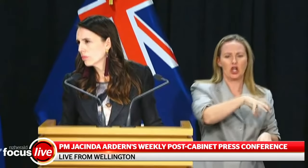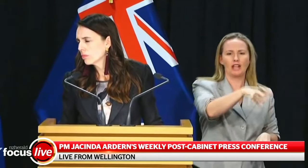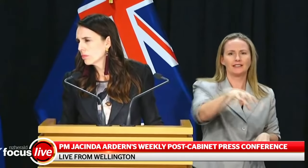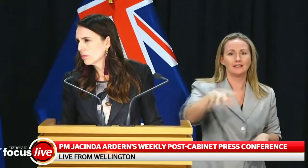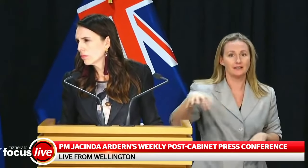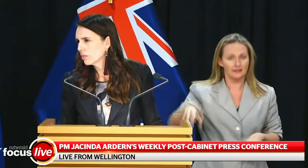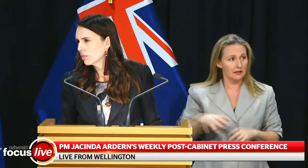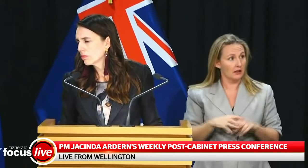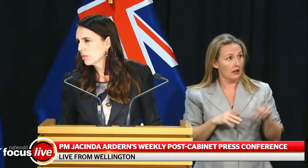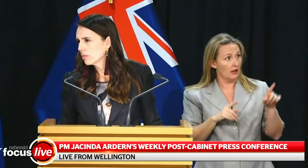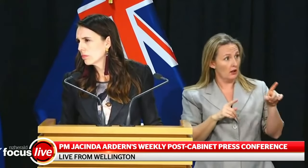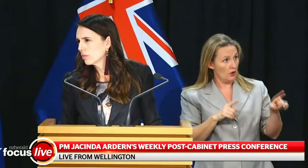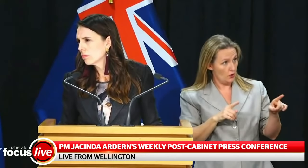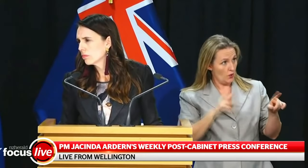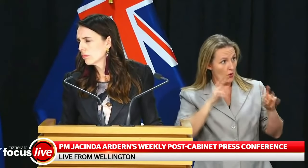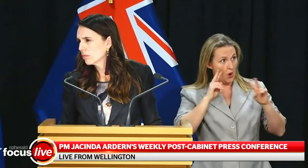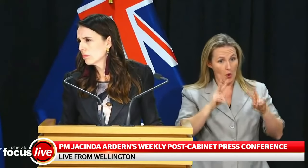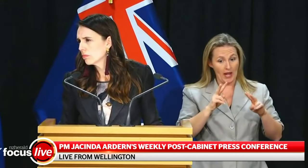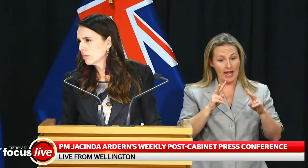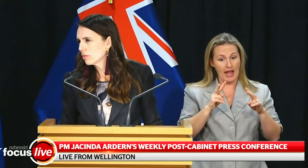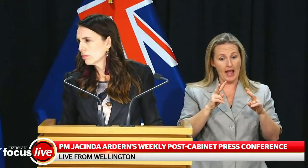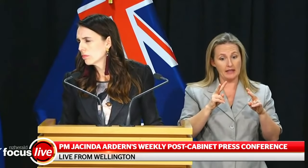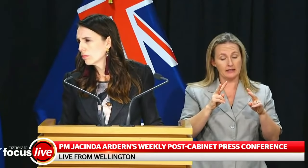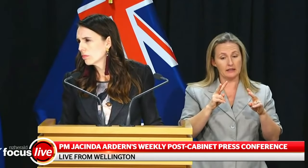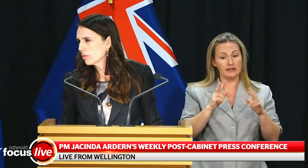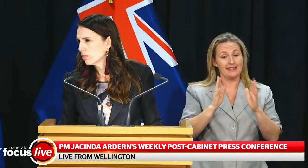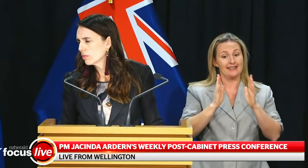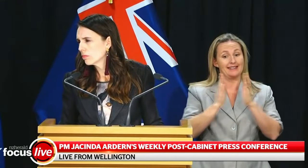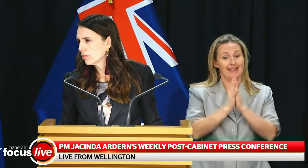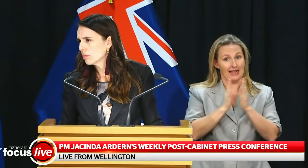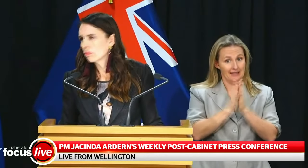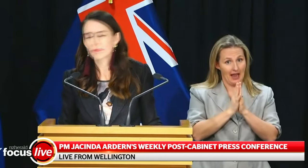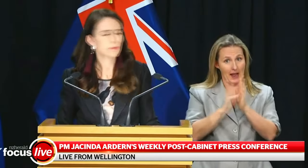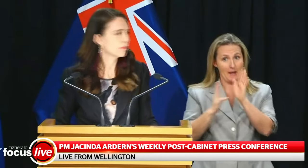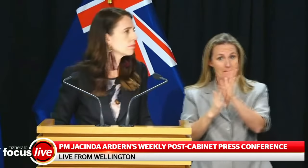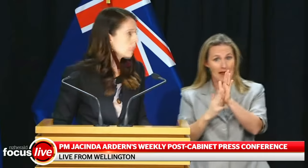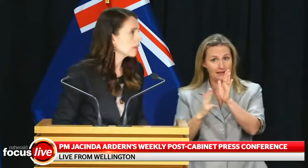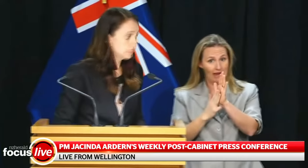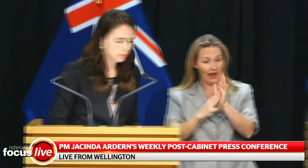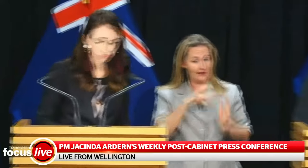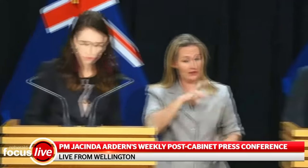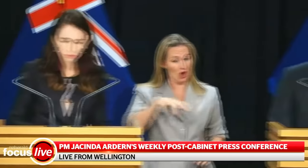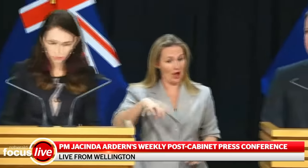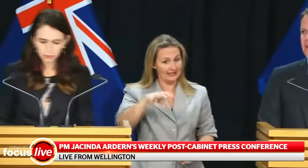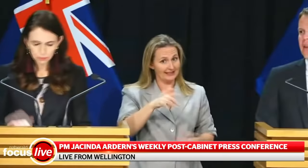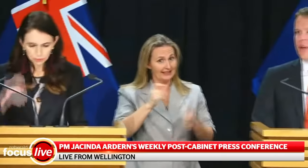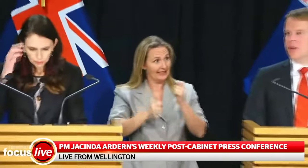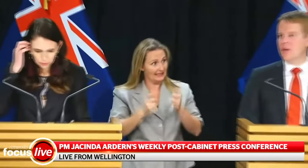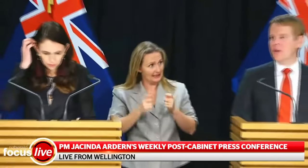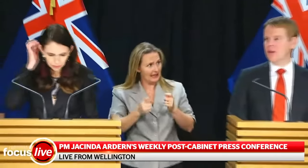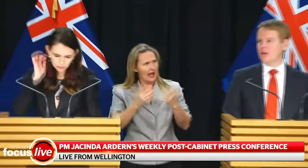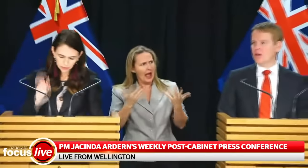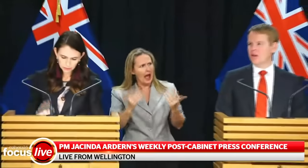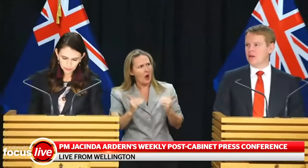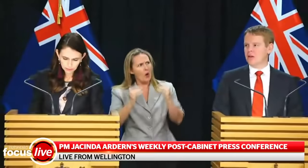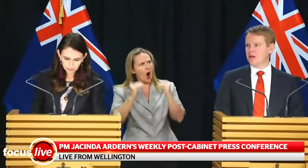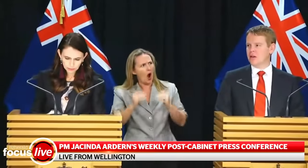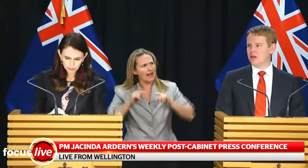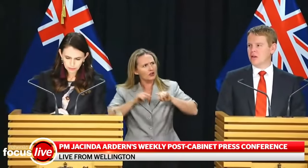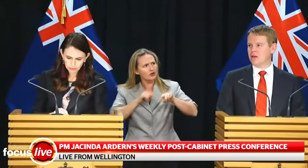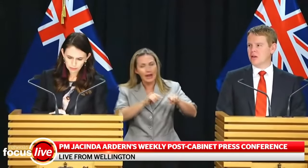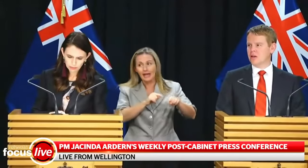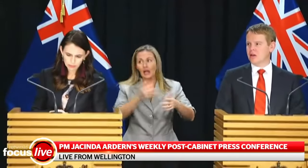you particularly looking at the rates of testing for the Sunday sites and the Monday sites that you were most concerned about, and how high are those tracking